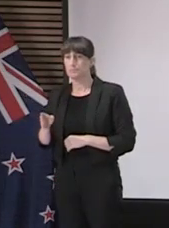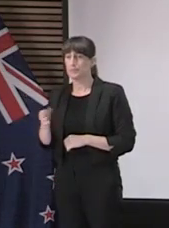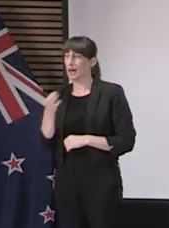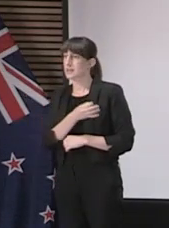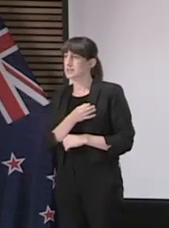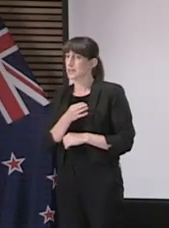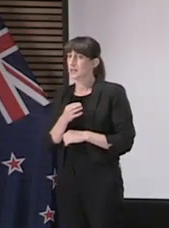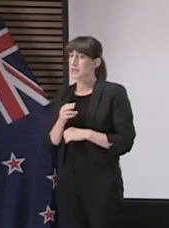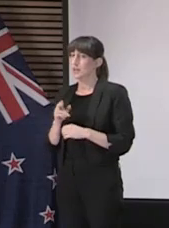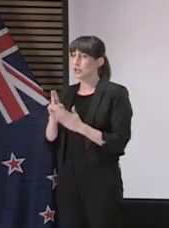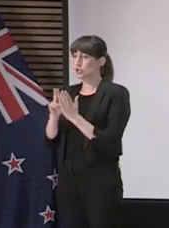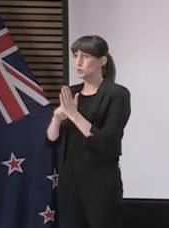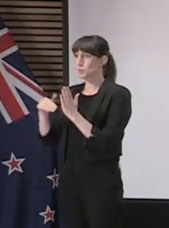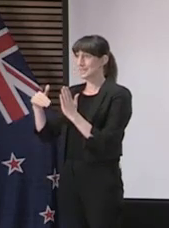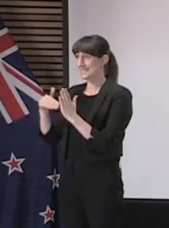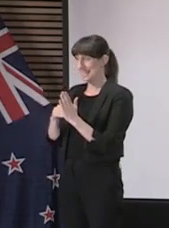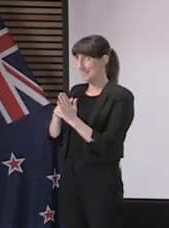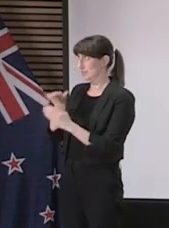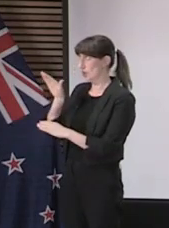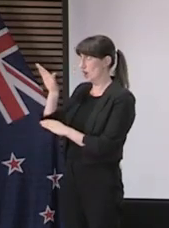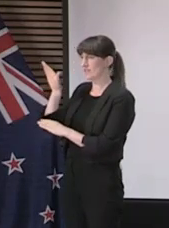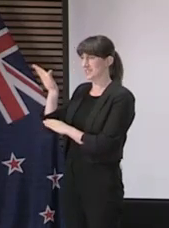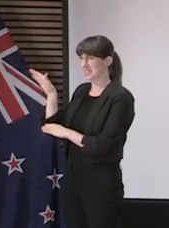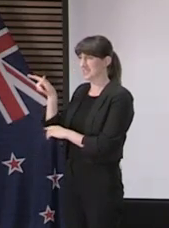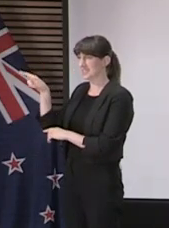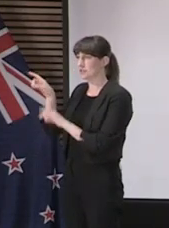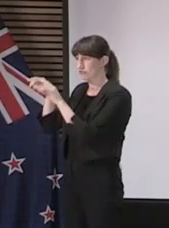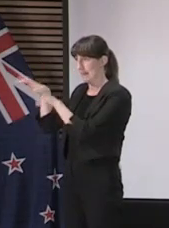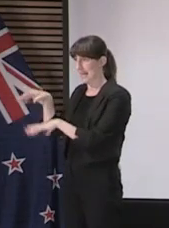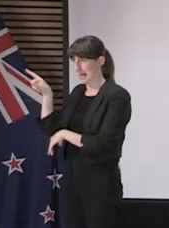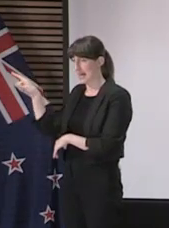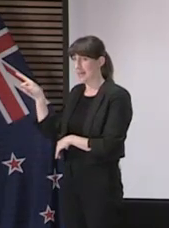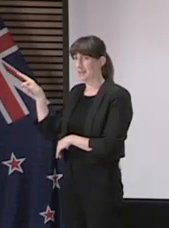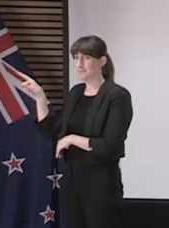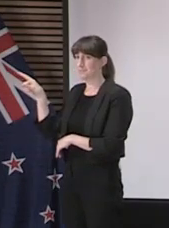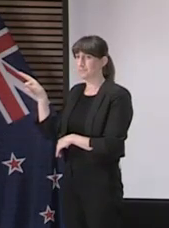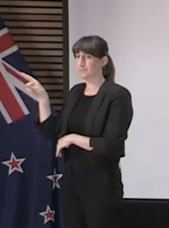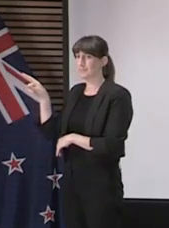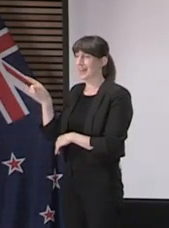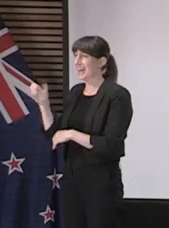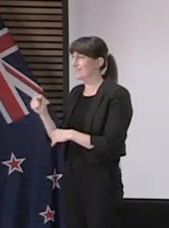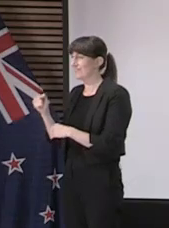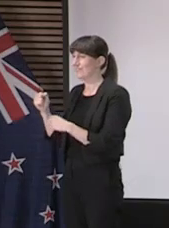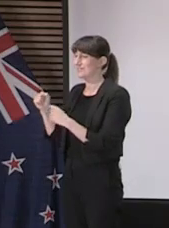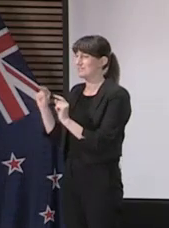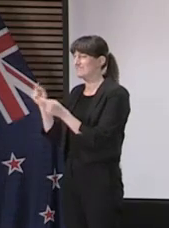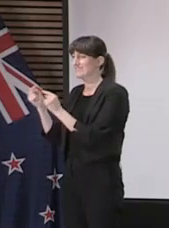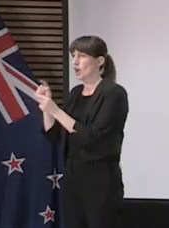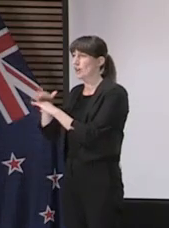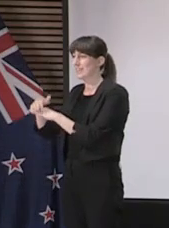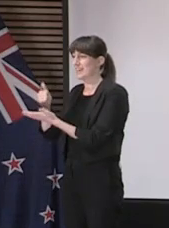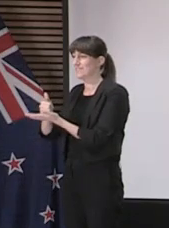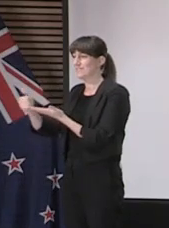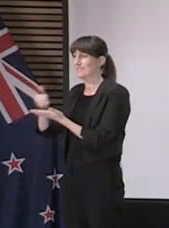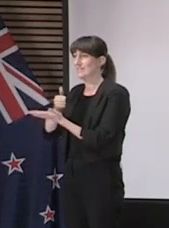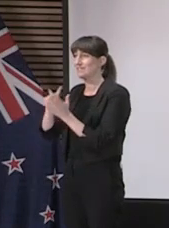Zealanders in immigration detention in Australia, and the Human Rights Commission there have said that all those should be released just because it's a COVID-19 hotspot. Have